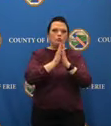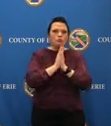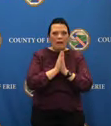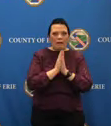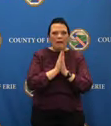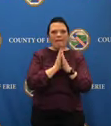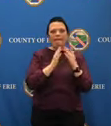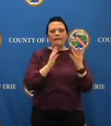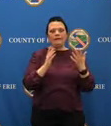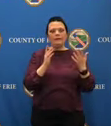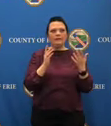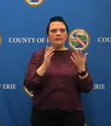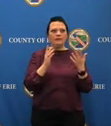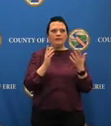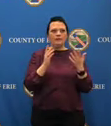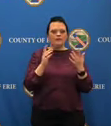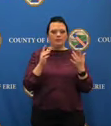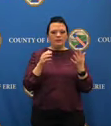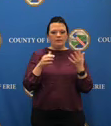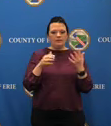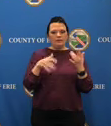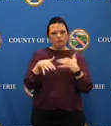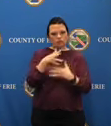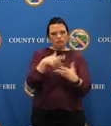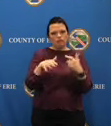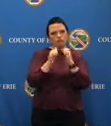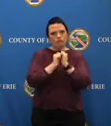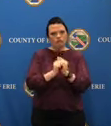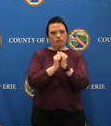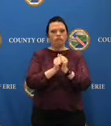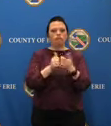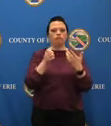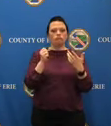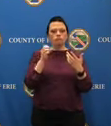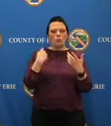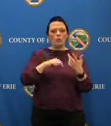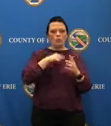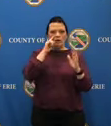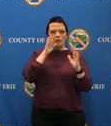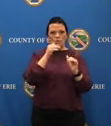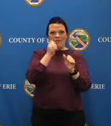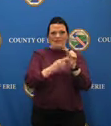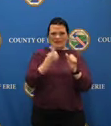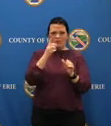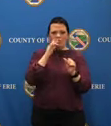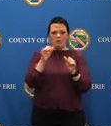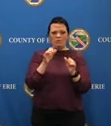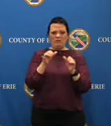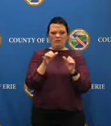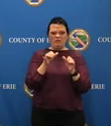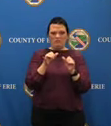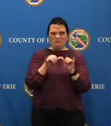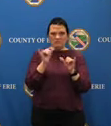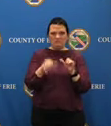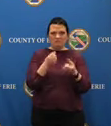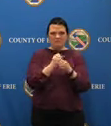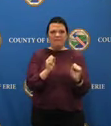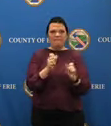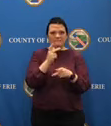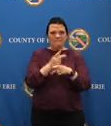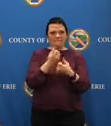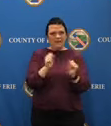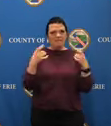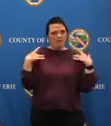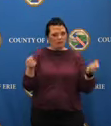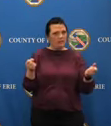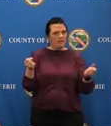pray and gather, and we're hoping that everybody will stay safe and